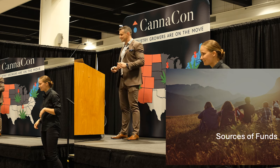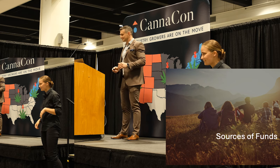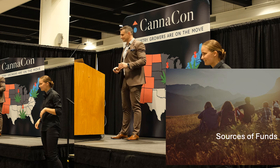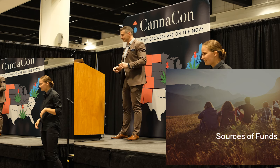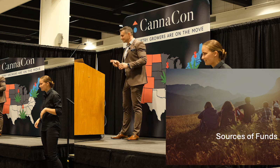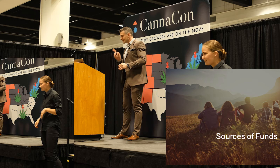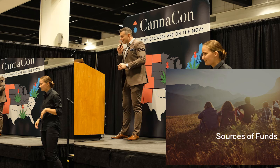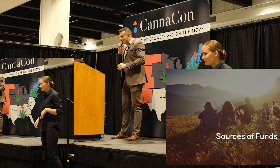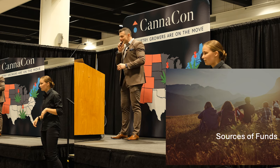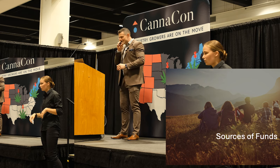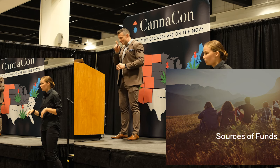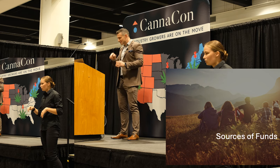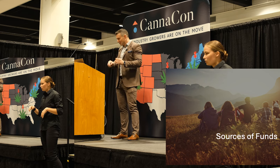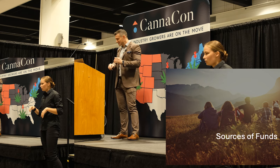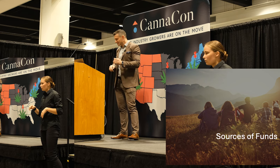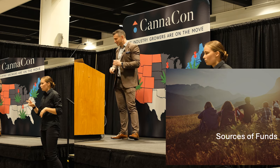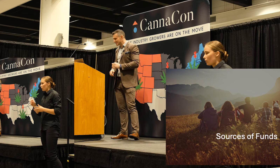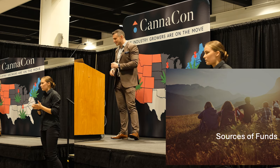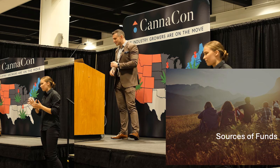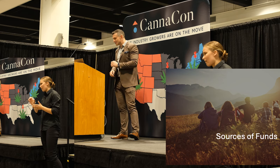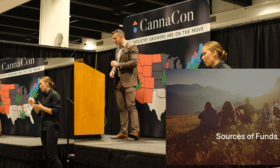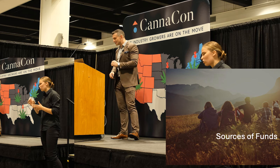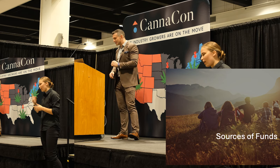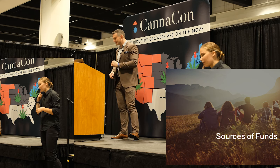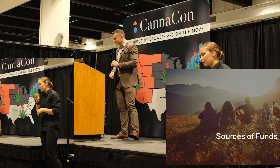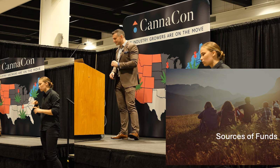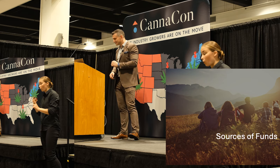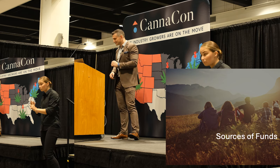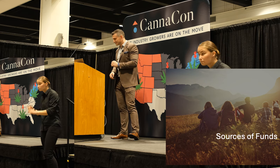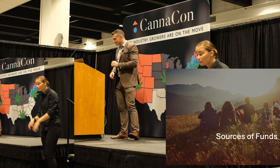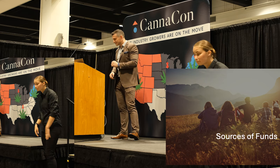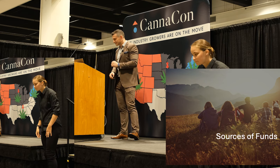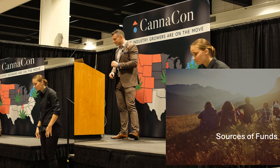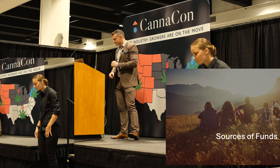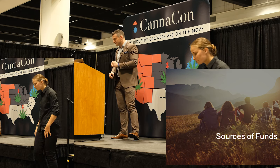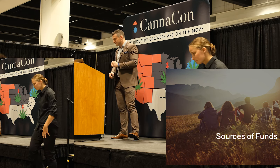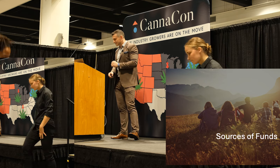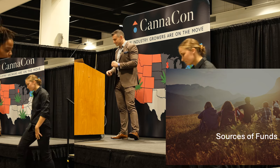say. In terms of sources of funds, this is challenging.